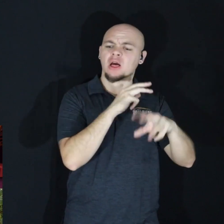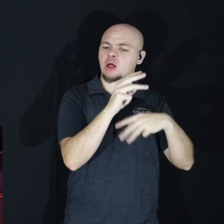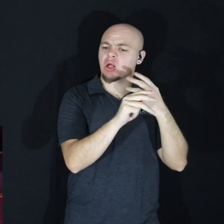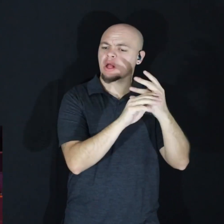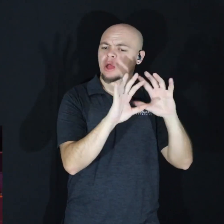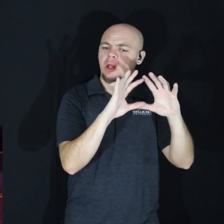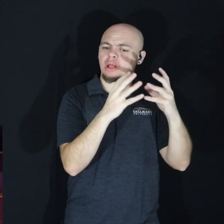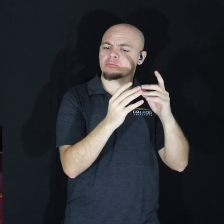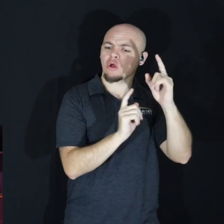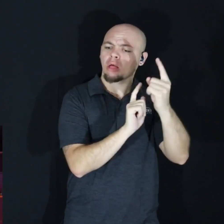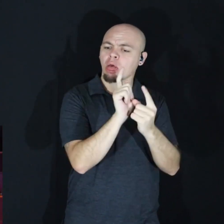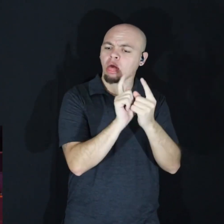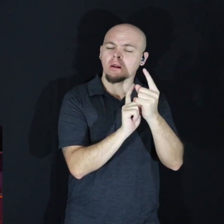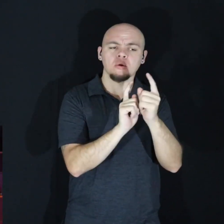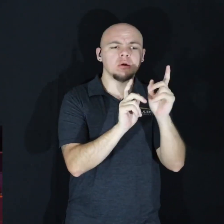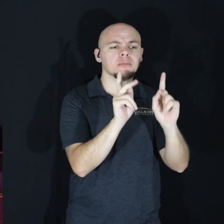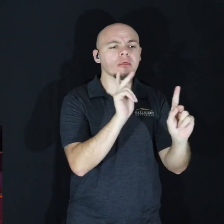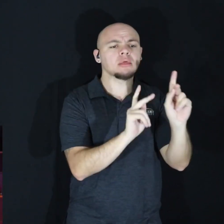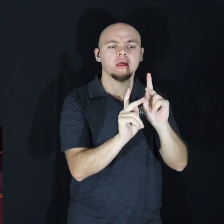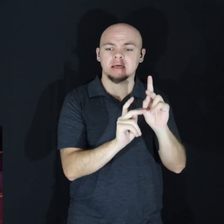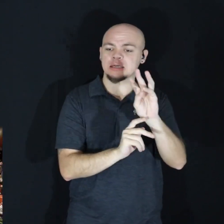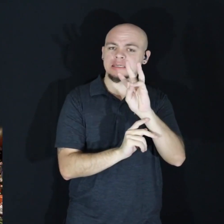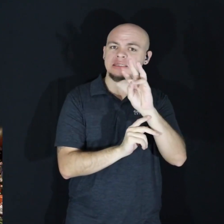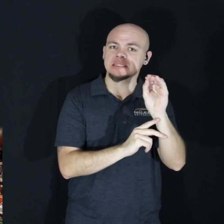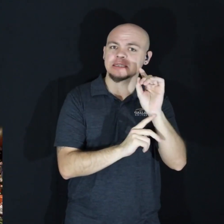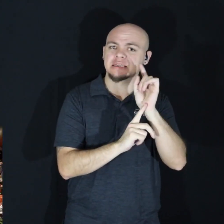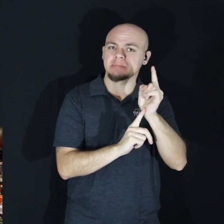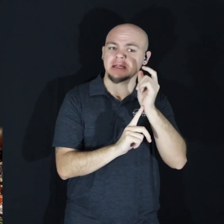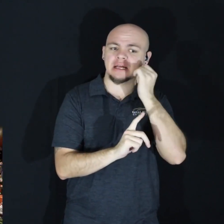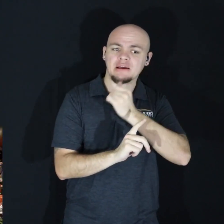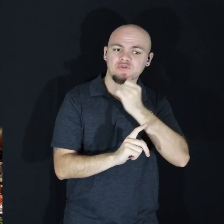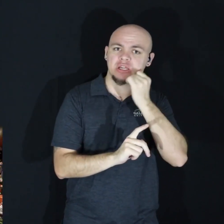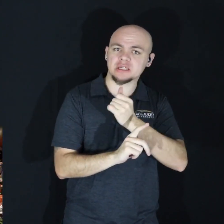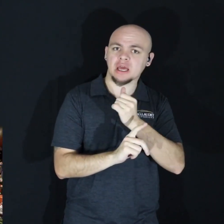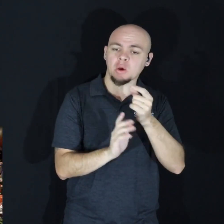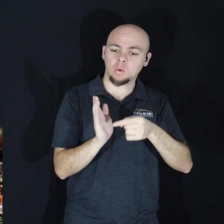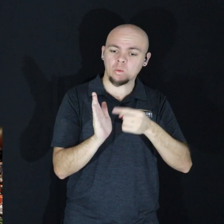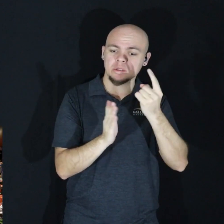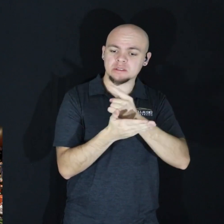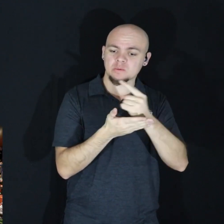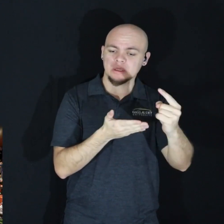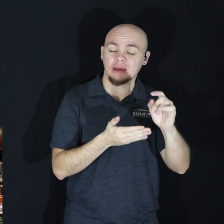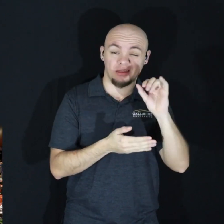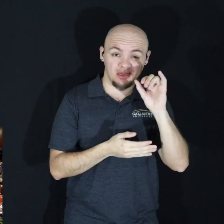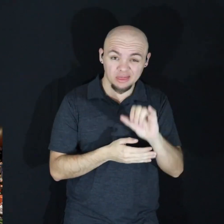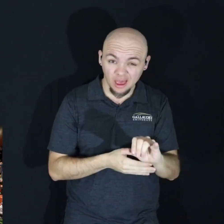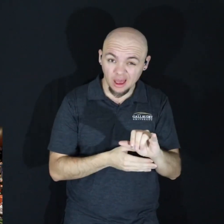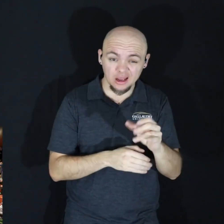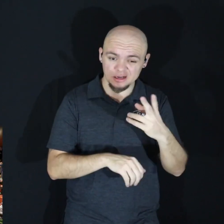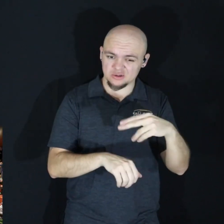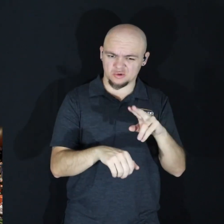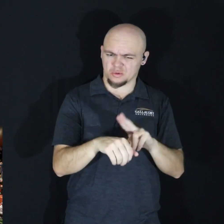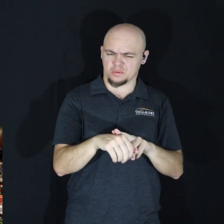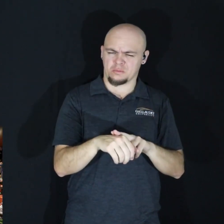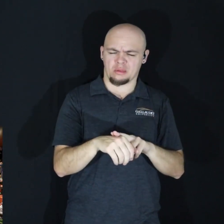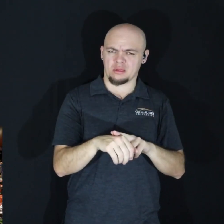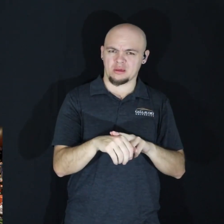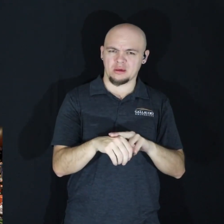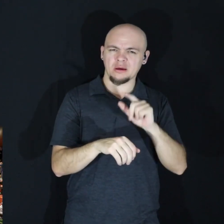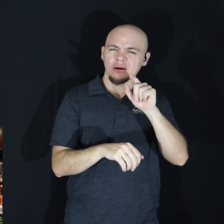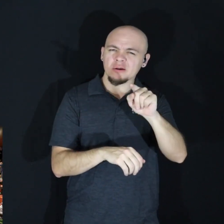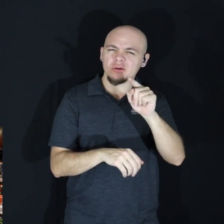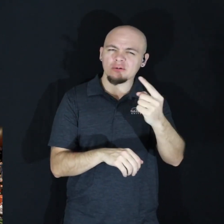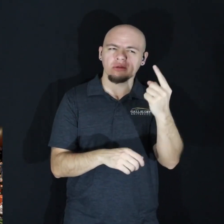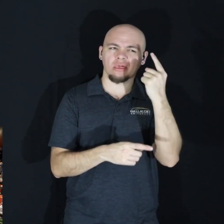one-on-one sessions, 60 minutes a day, once a week? That's not normal, especially if you think